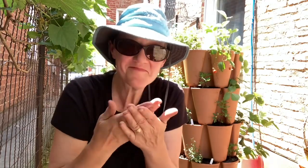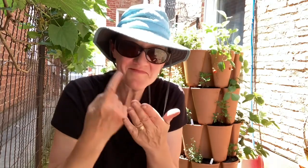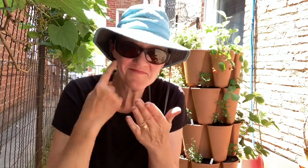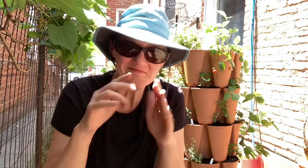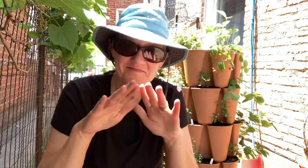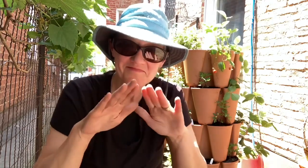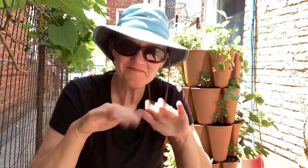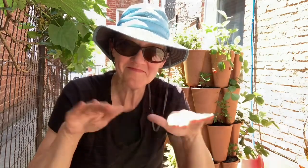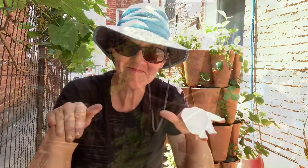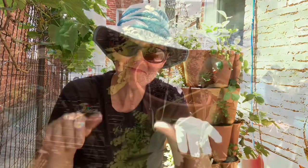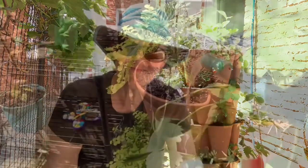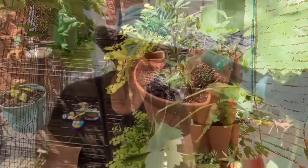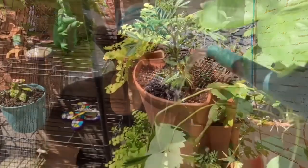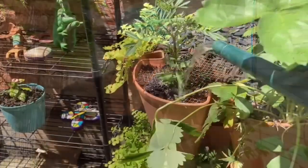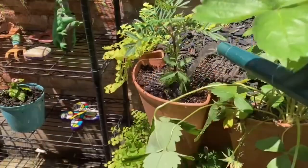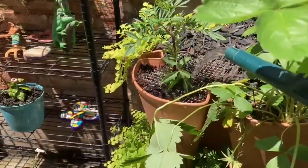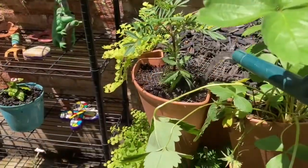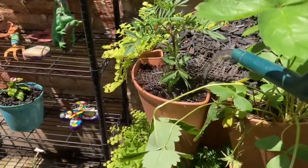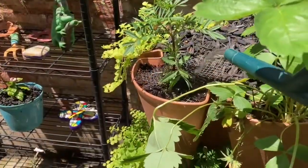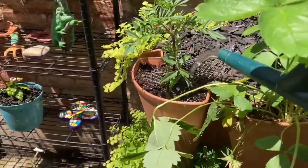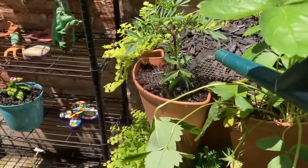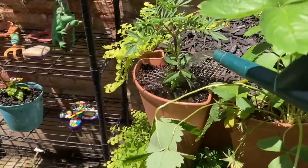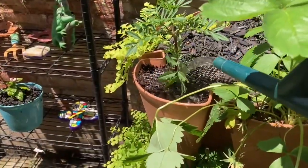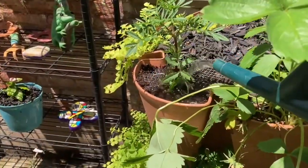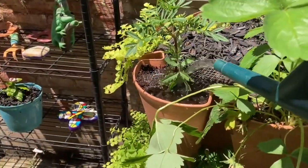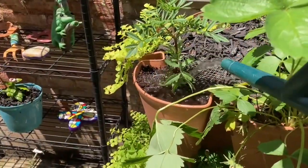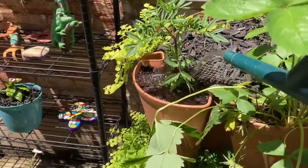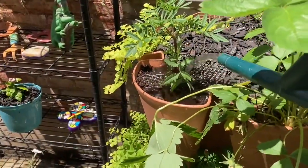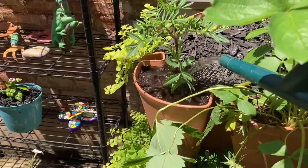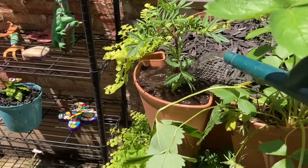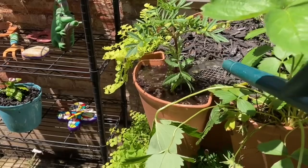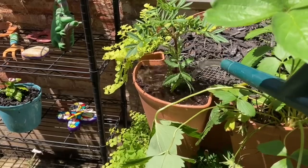an easy flower to grow and they're good for kids.